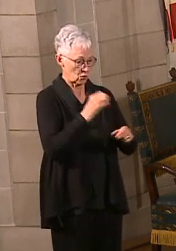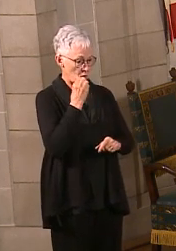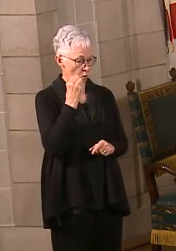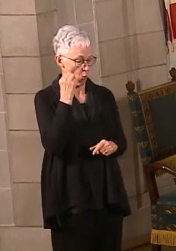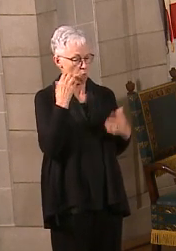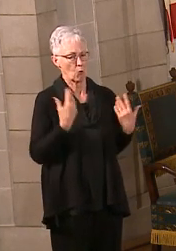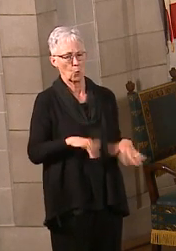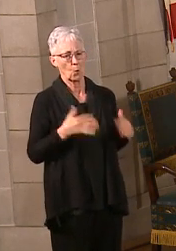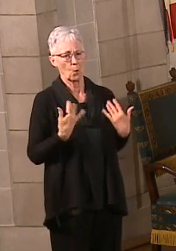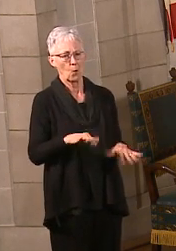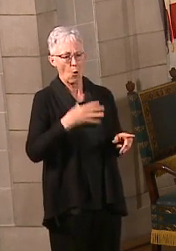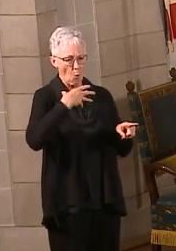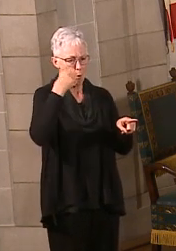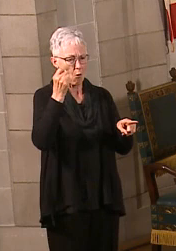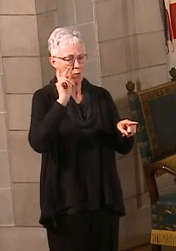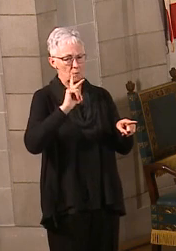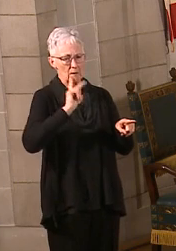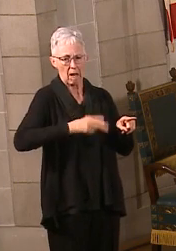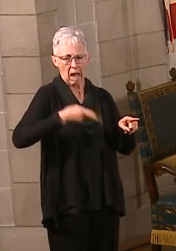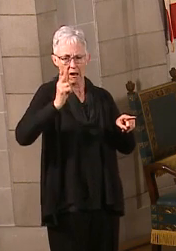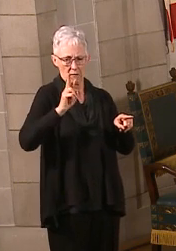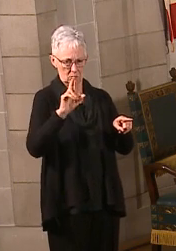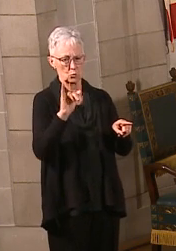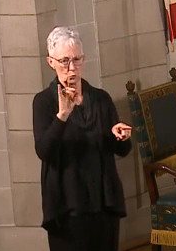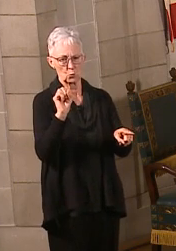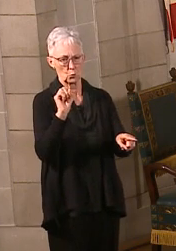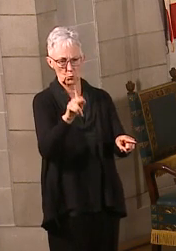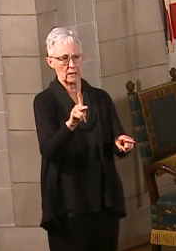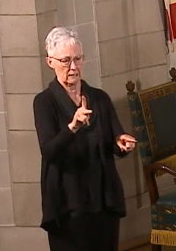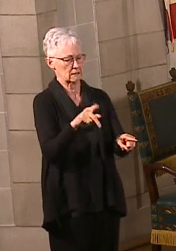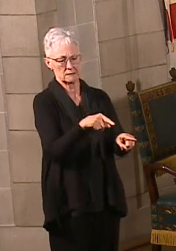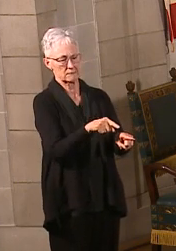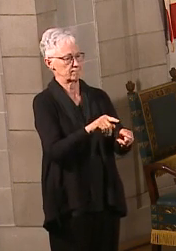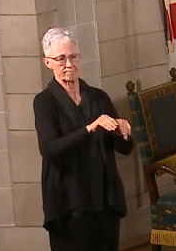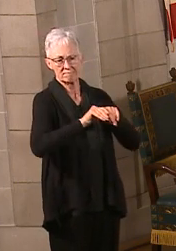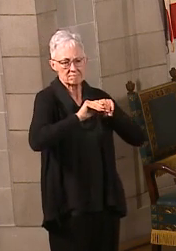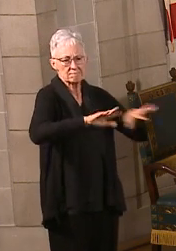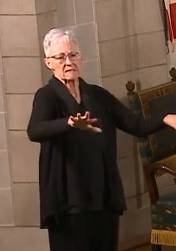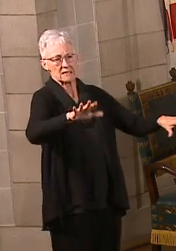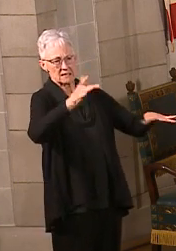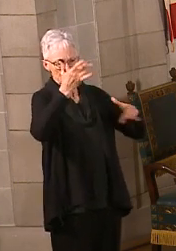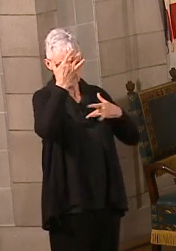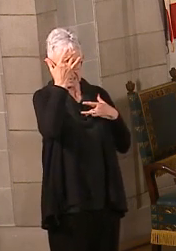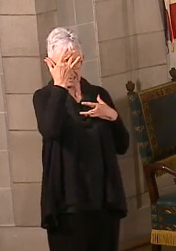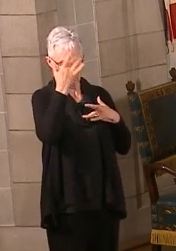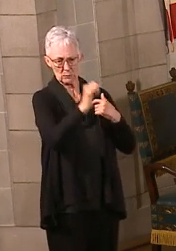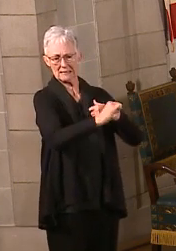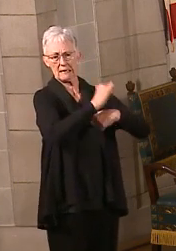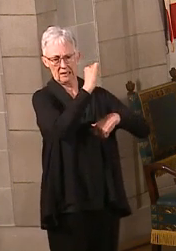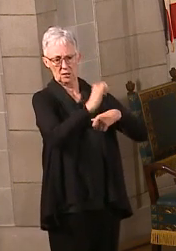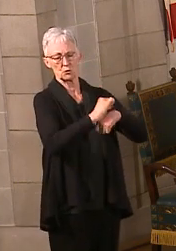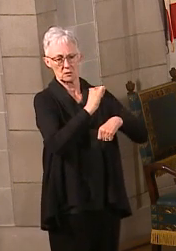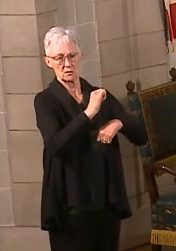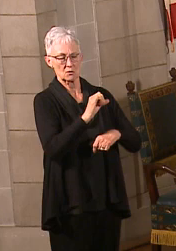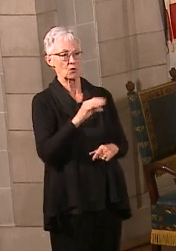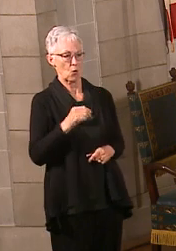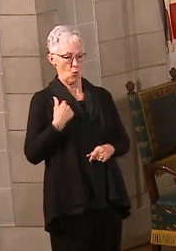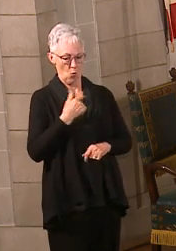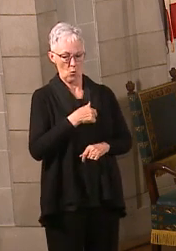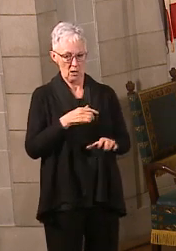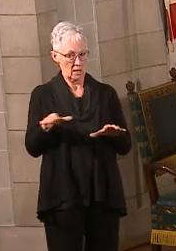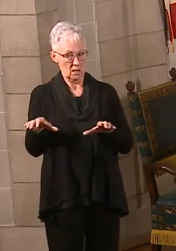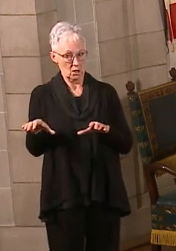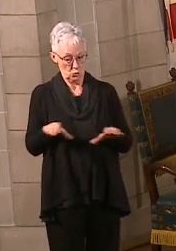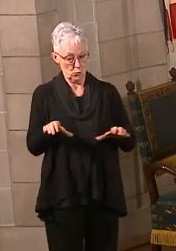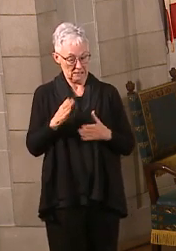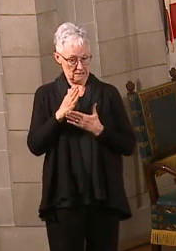we have a program already in place where we work with long-term care facilities with regard to, say, doing webinars to help do education. We're going to